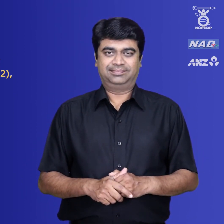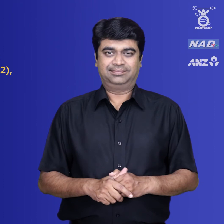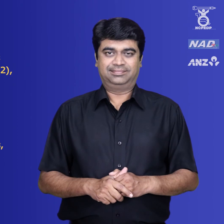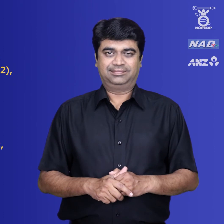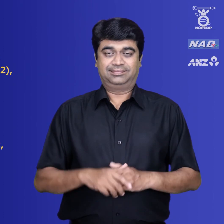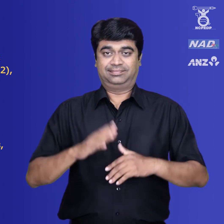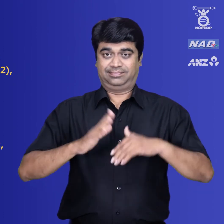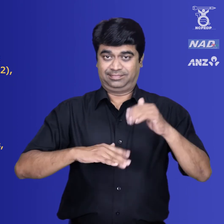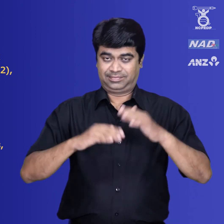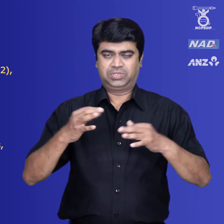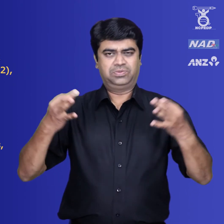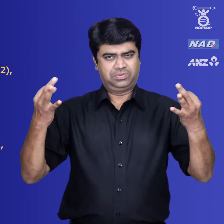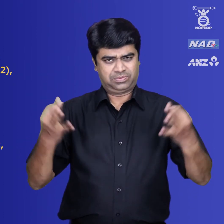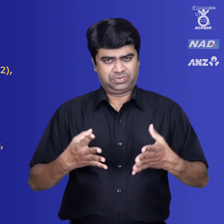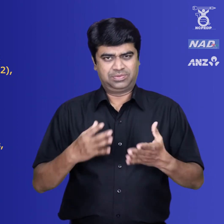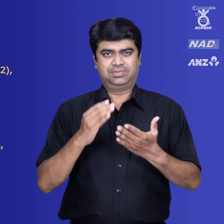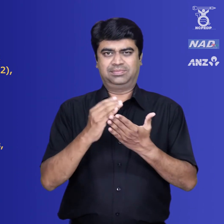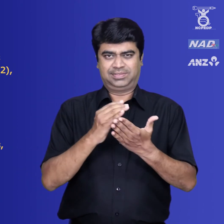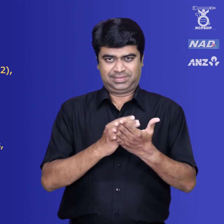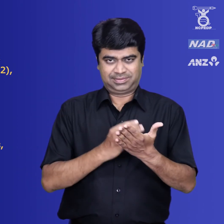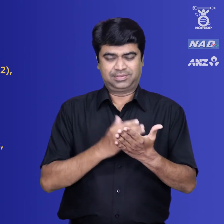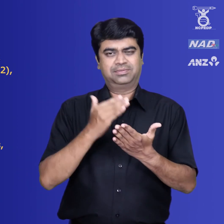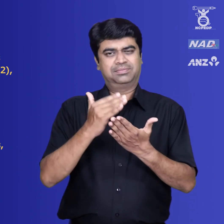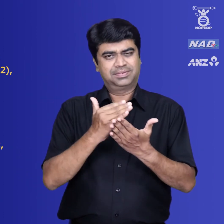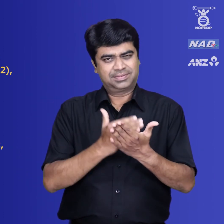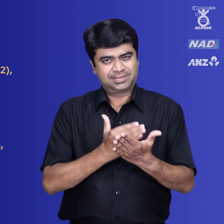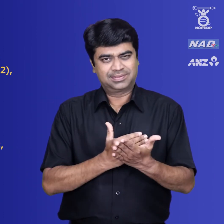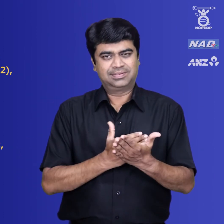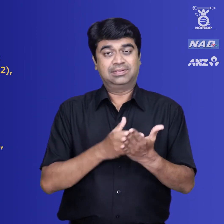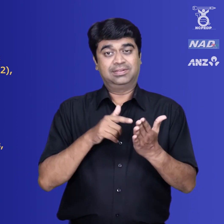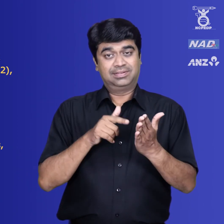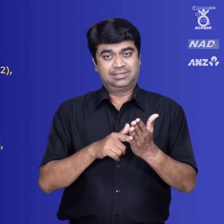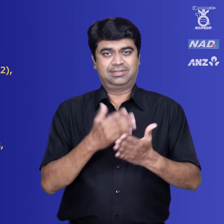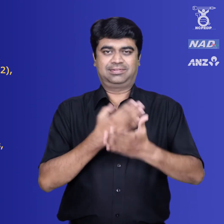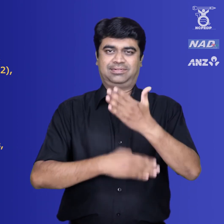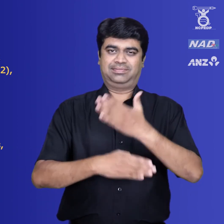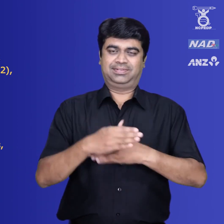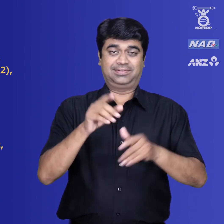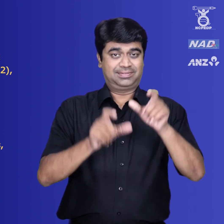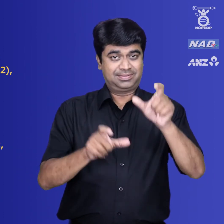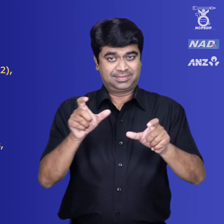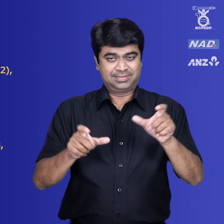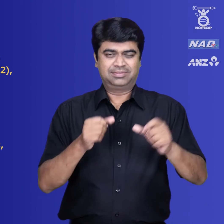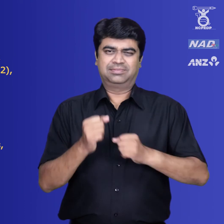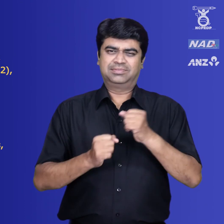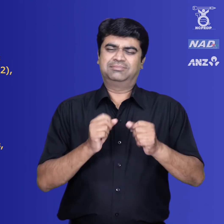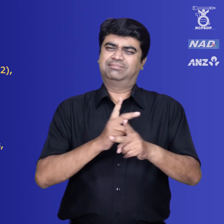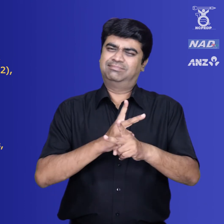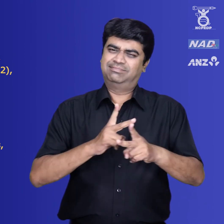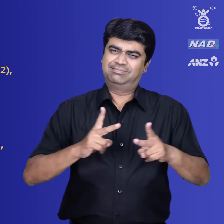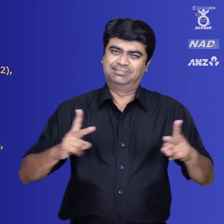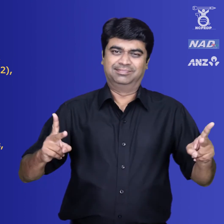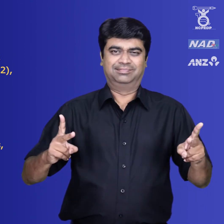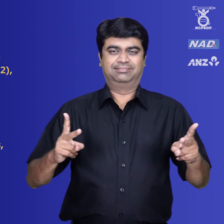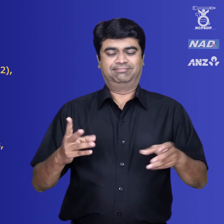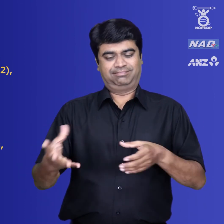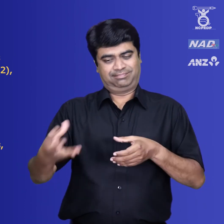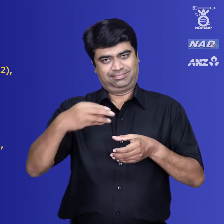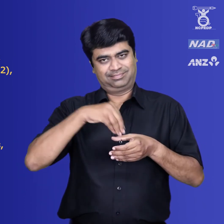restructure courses and programs to ensure access, inclusion and participation of persons with